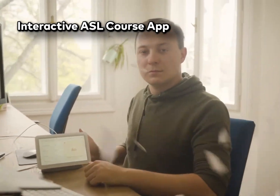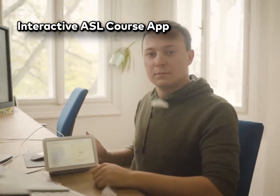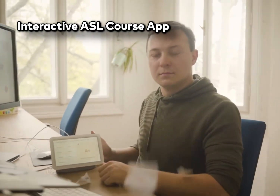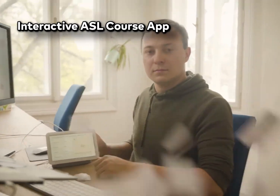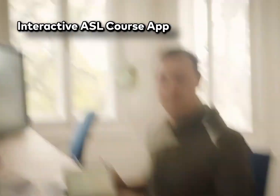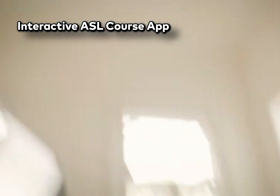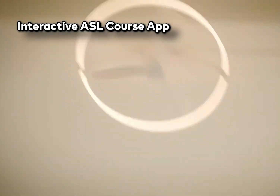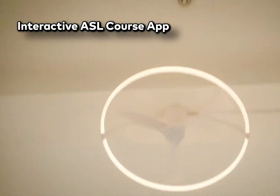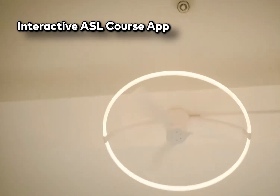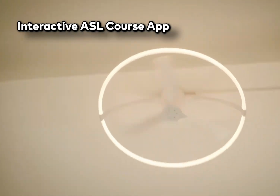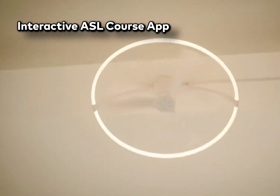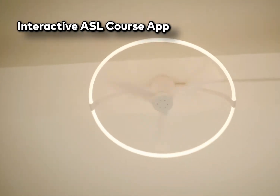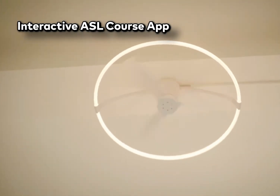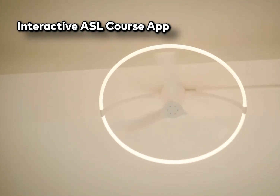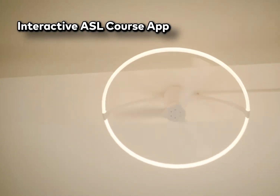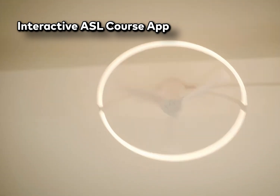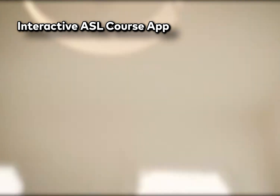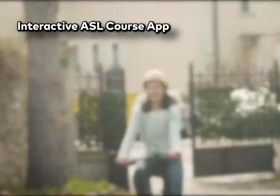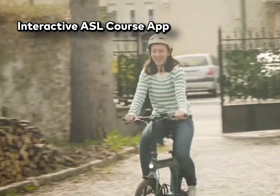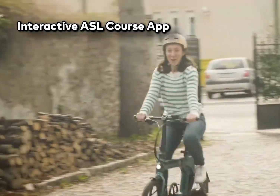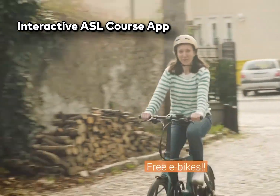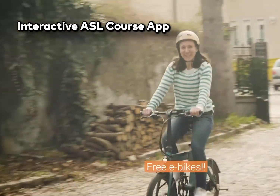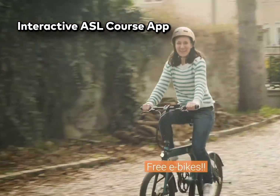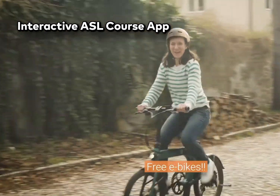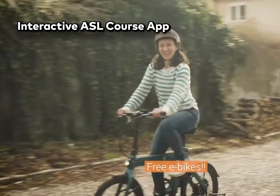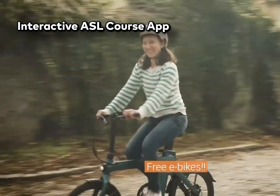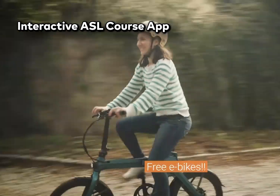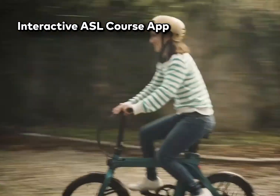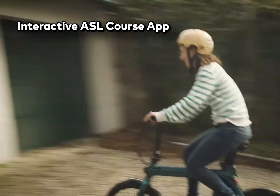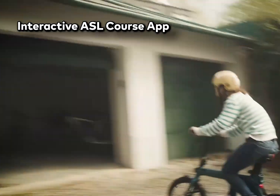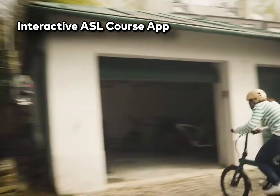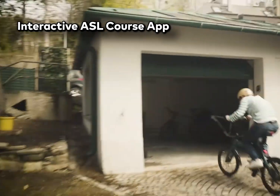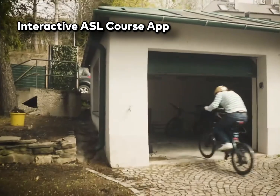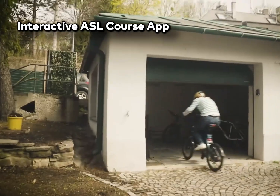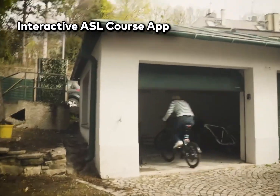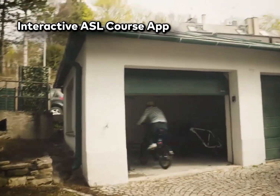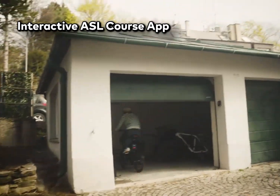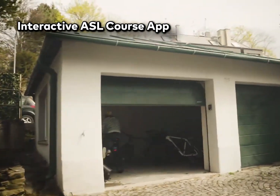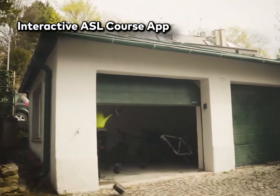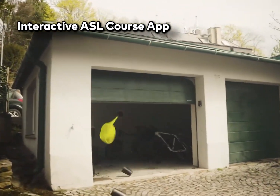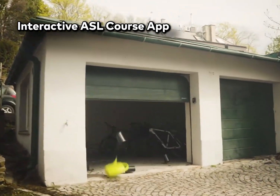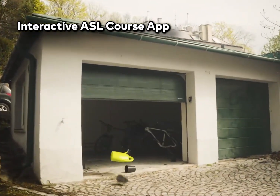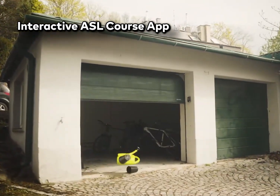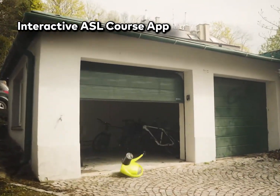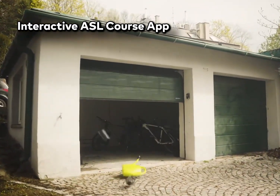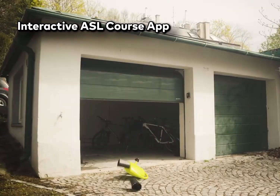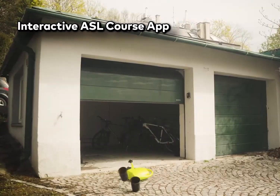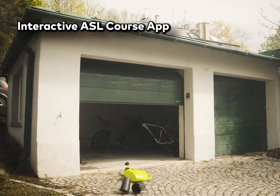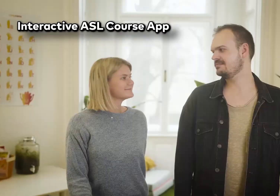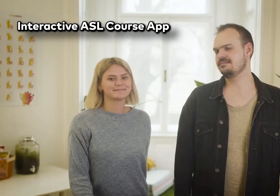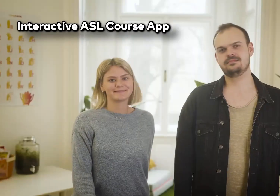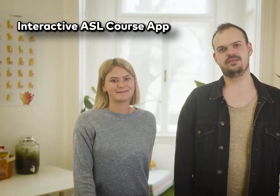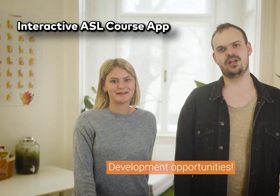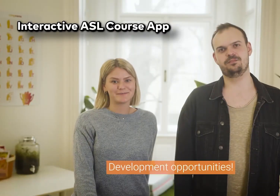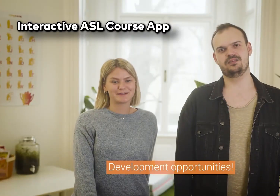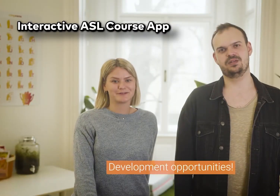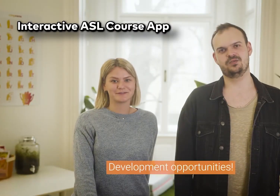then apply it in context. Many of these apps include features like a mirror mode, so you can check your own signing, quizzes to